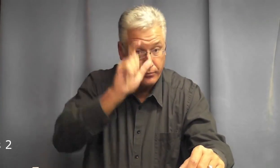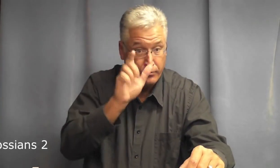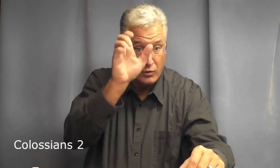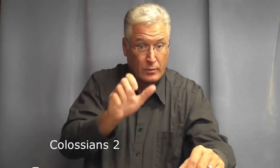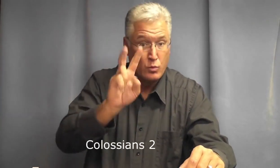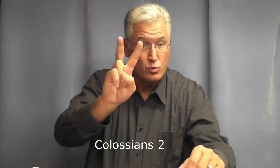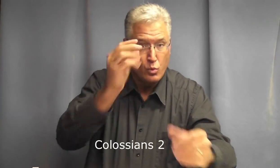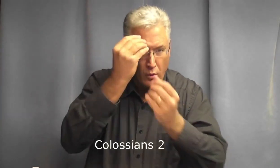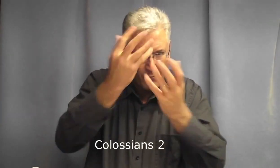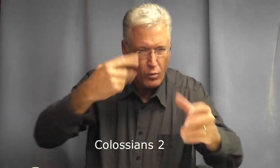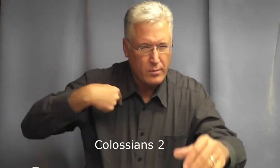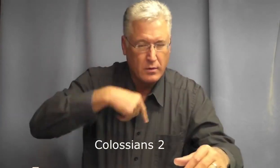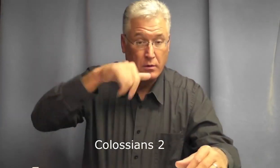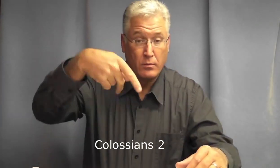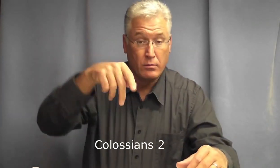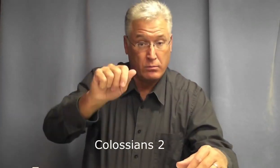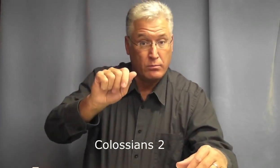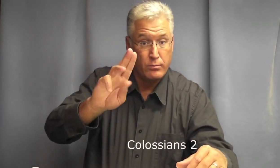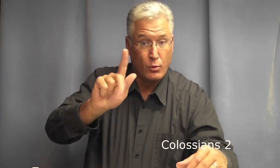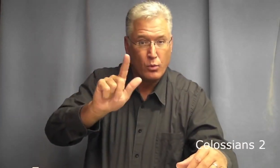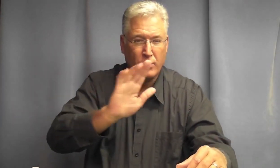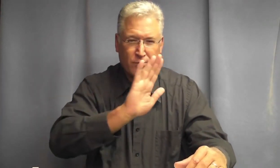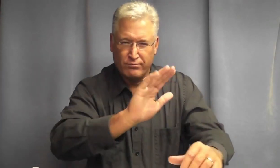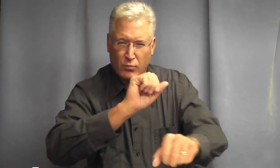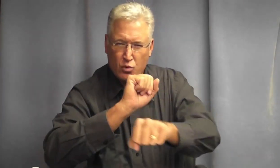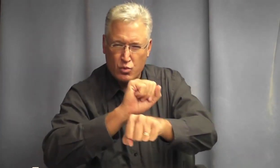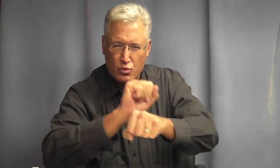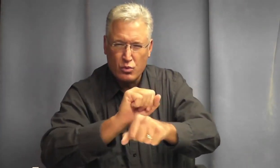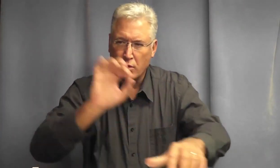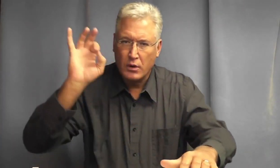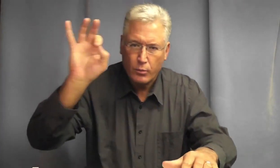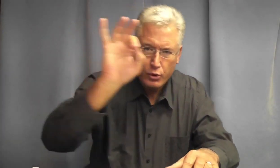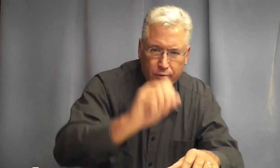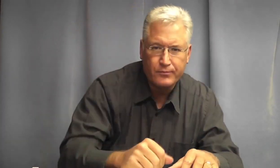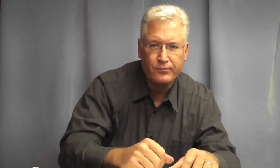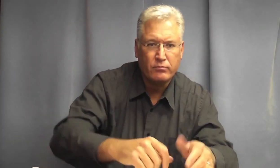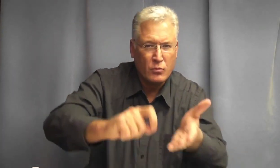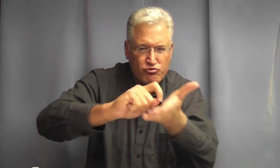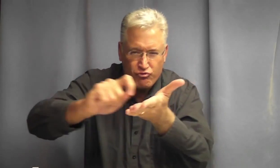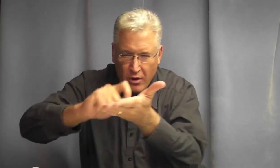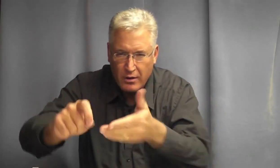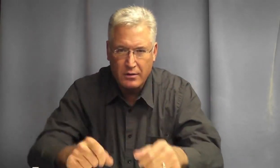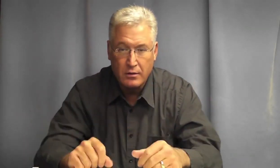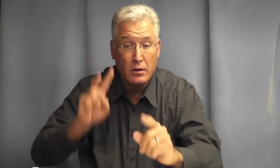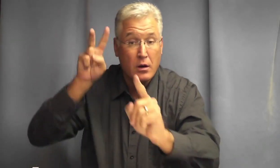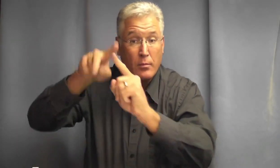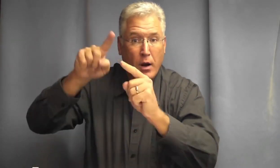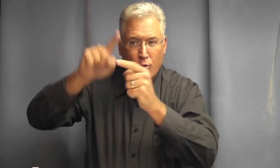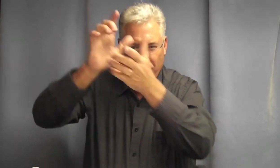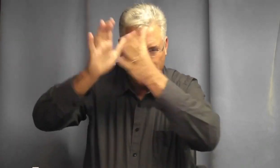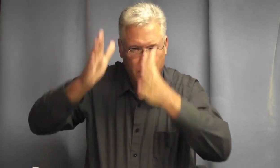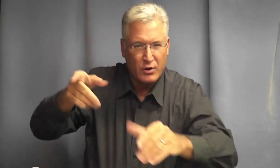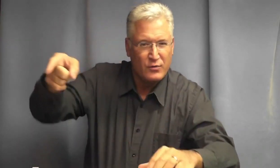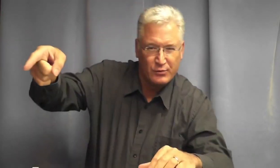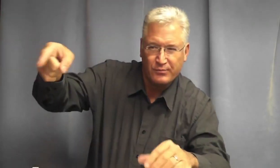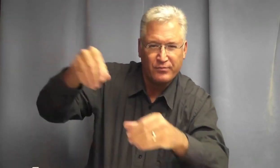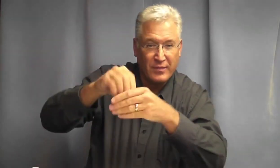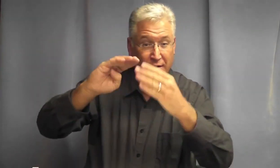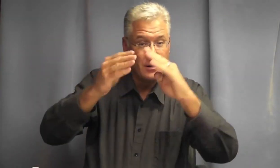1:24 through 29. Now we're in Colossians 2, and Paul is working to preach, to write, to apply to